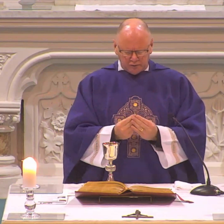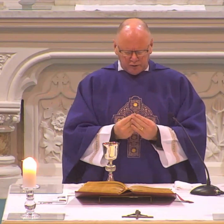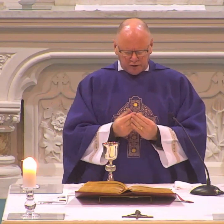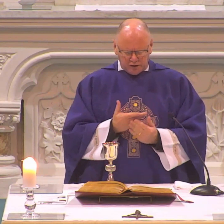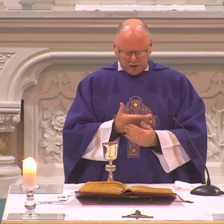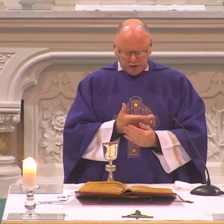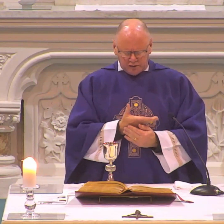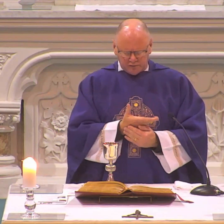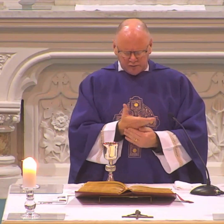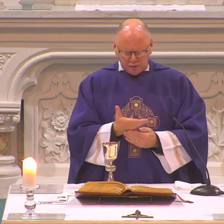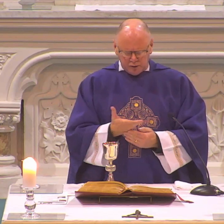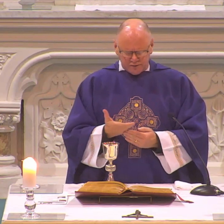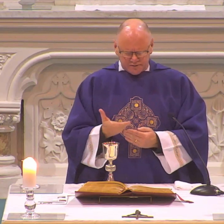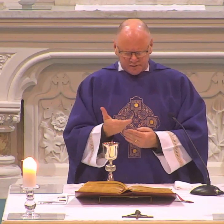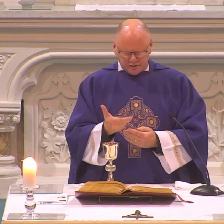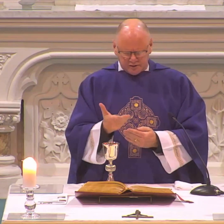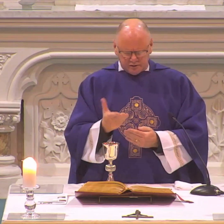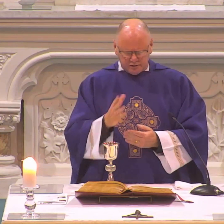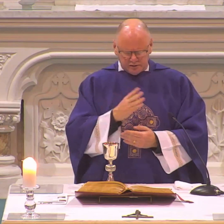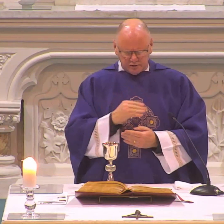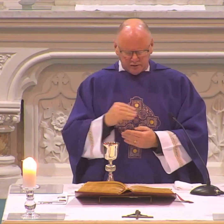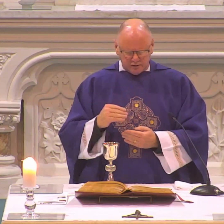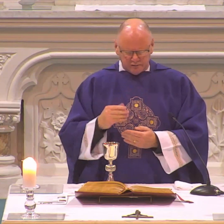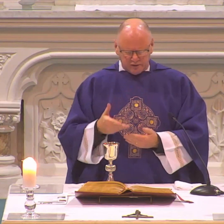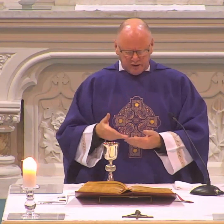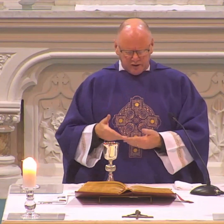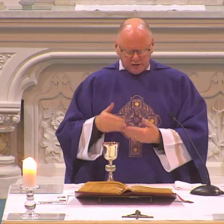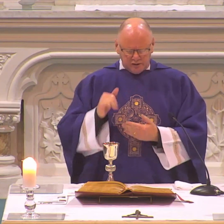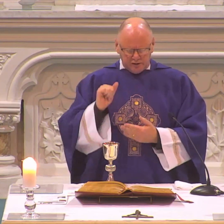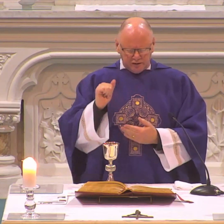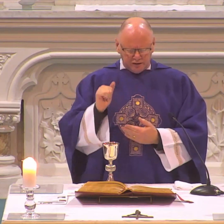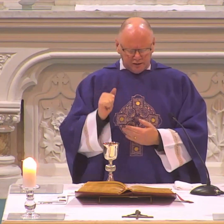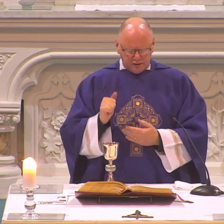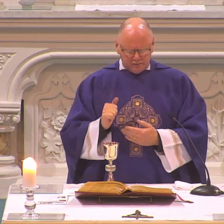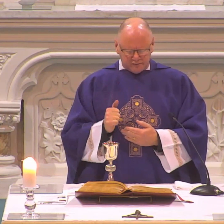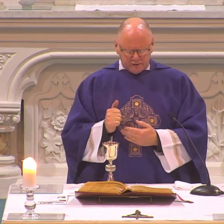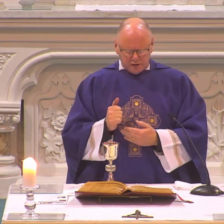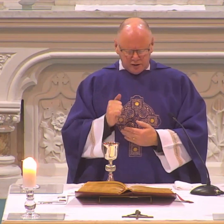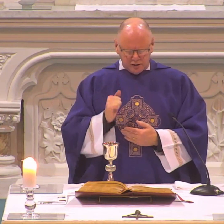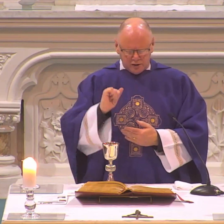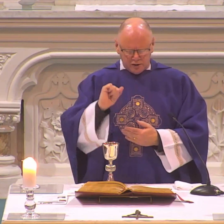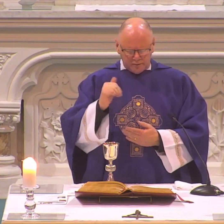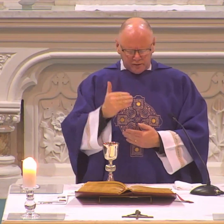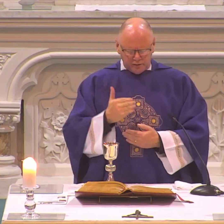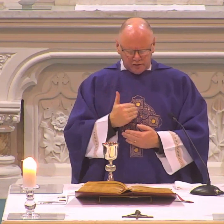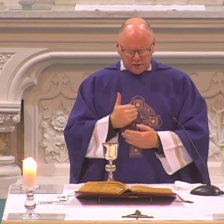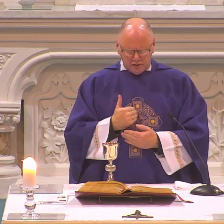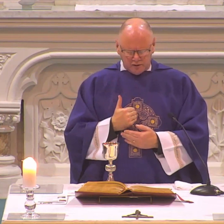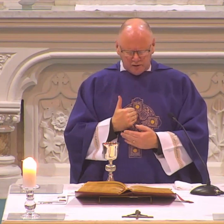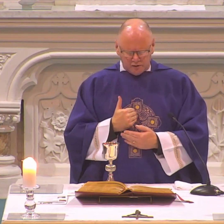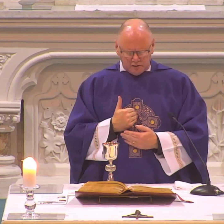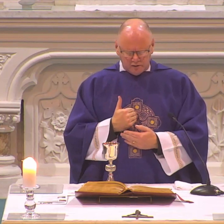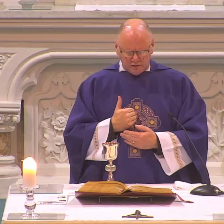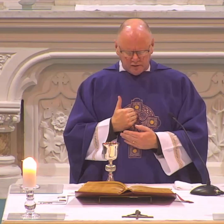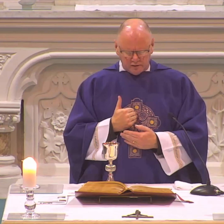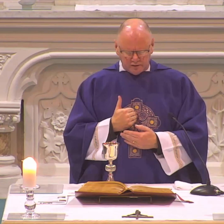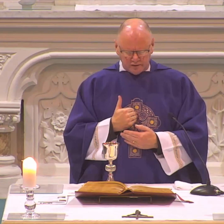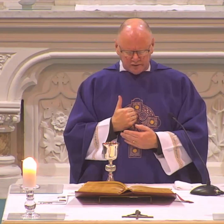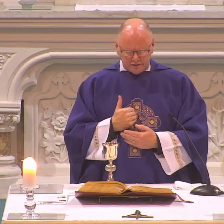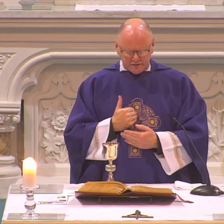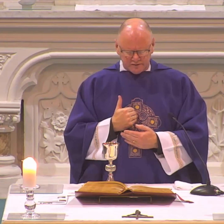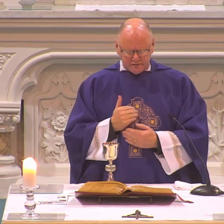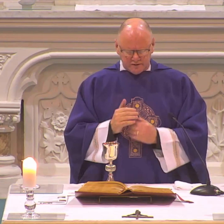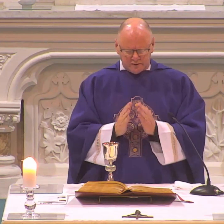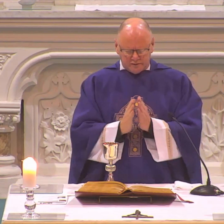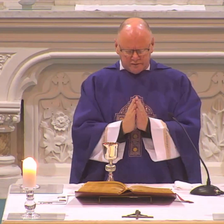and with your spirit. Lift up your